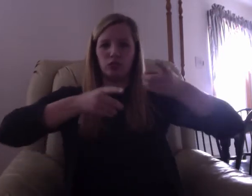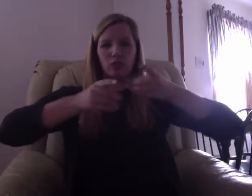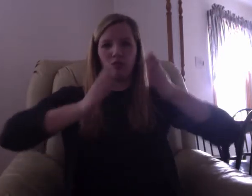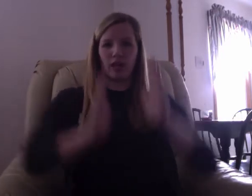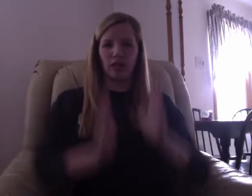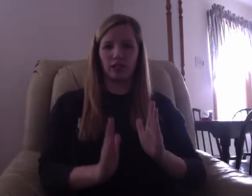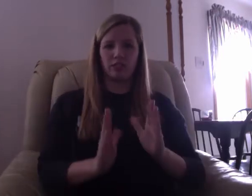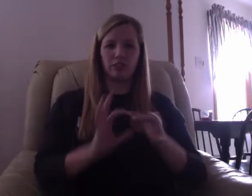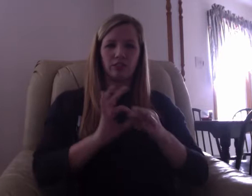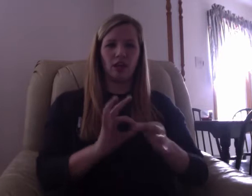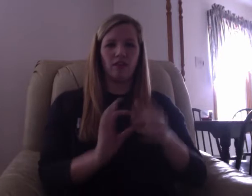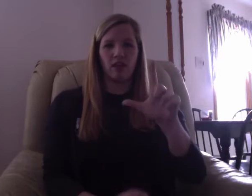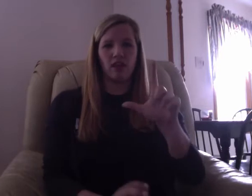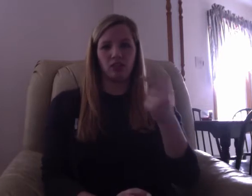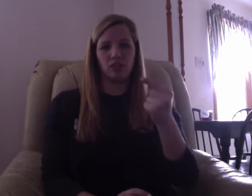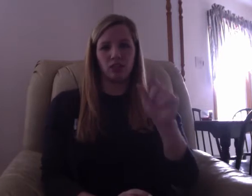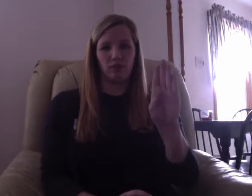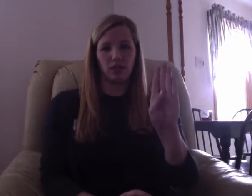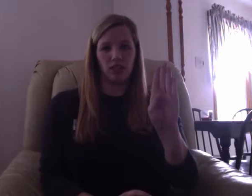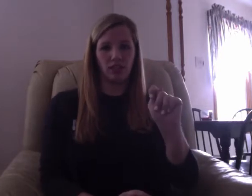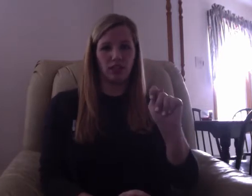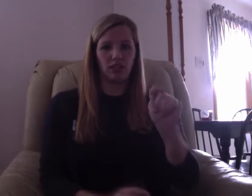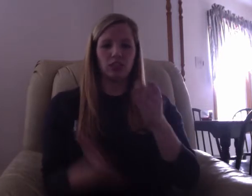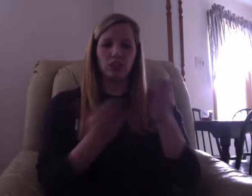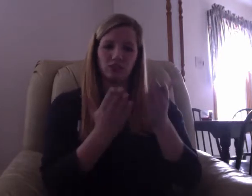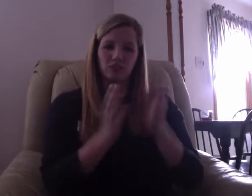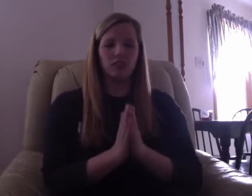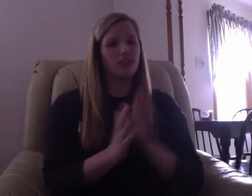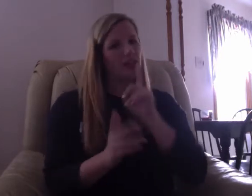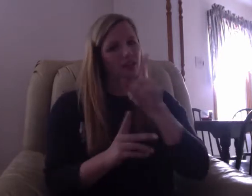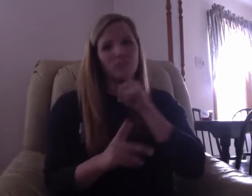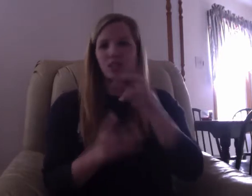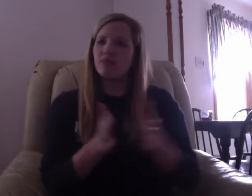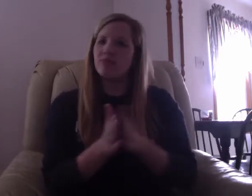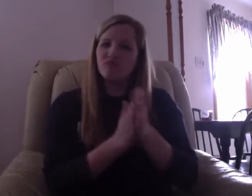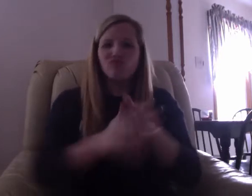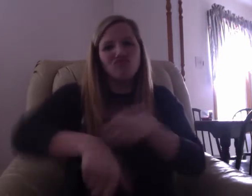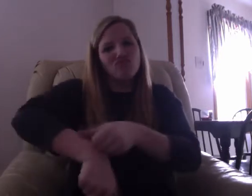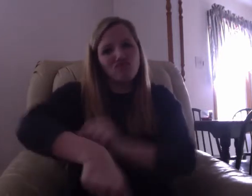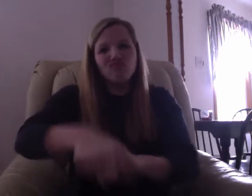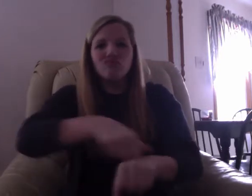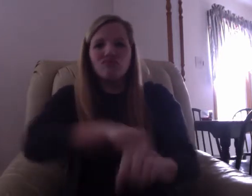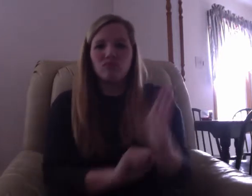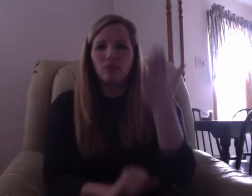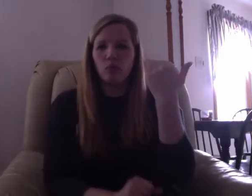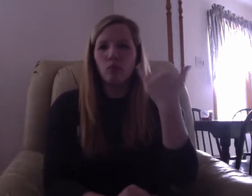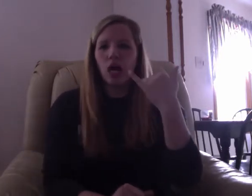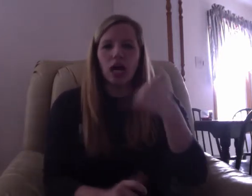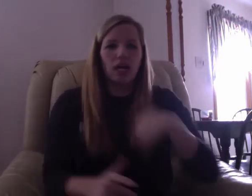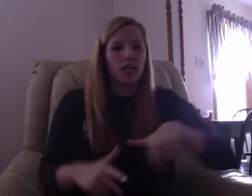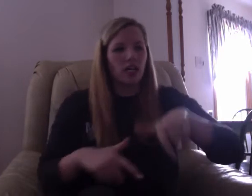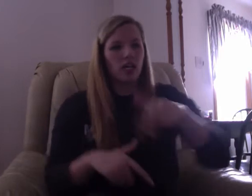services. And that's definitely ahead of the mark right there, because the other university that has an on-campus LGBT resource